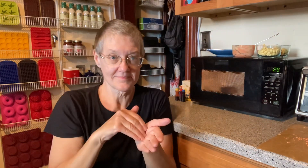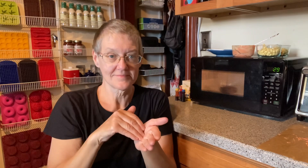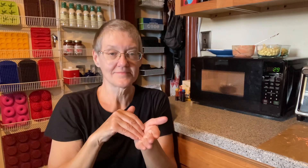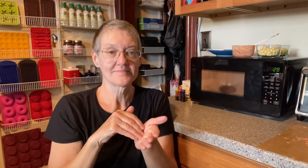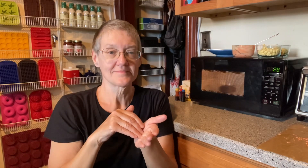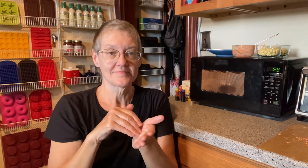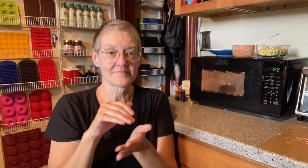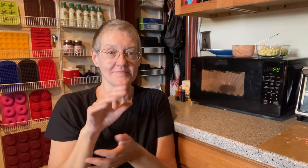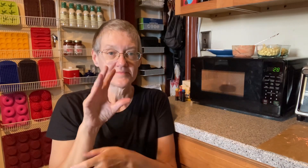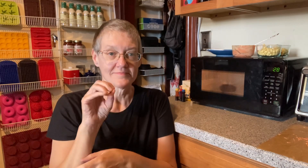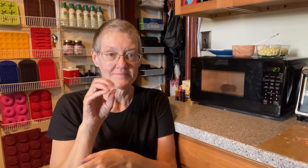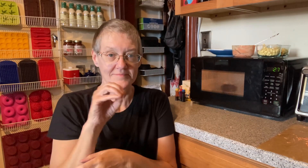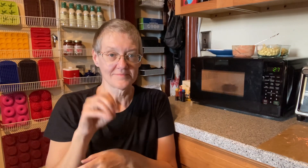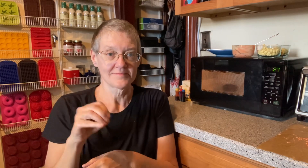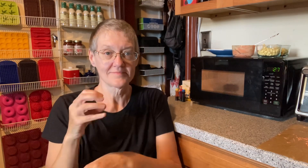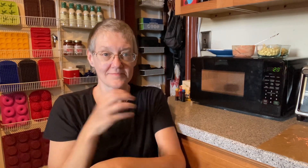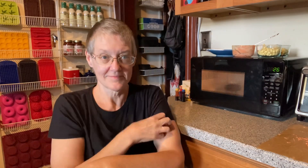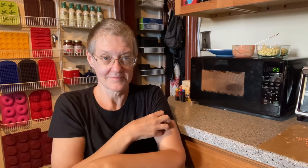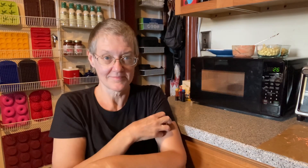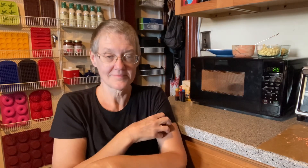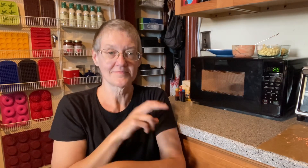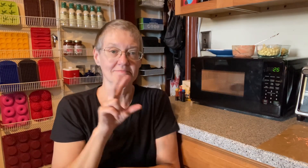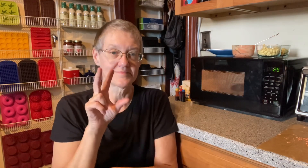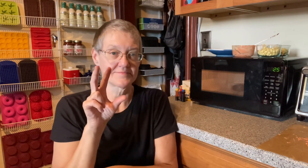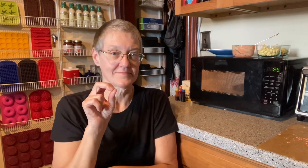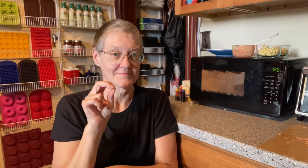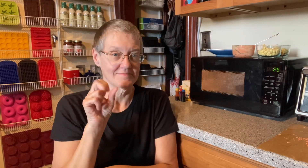Again, 50% power for up to 30 seconds.